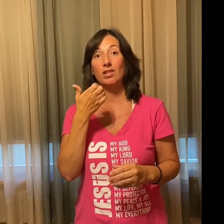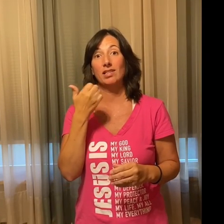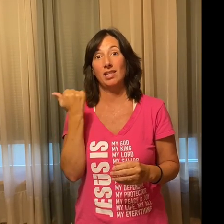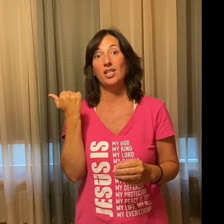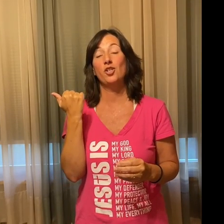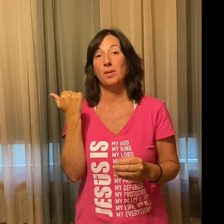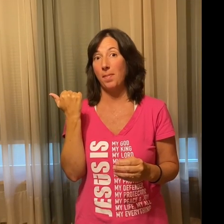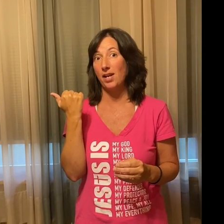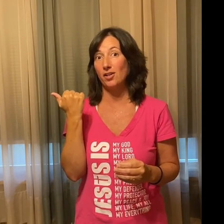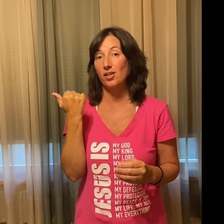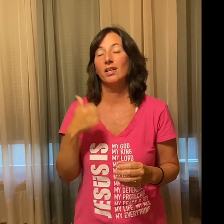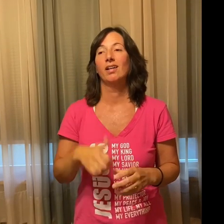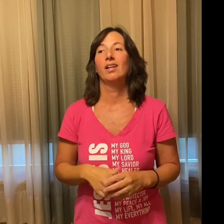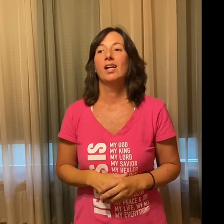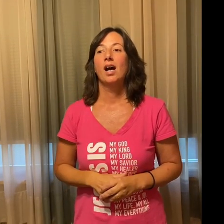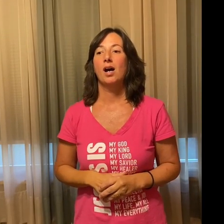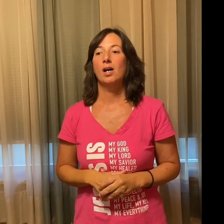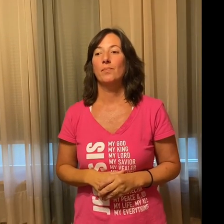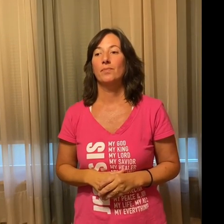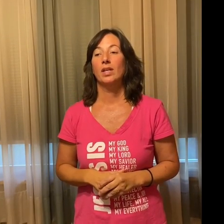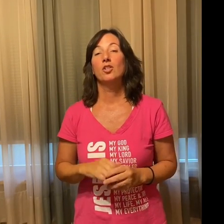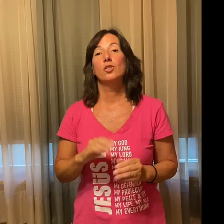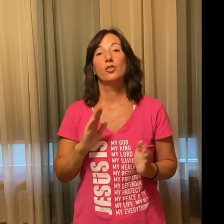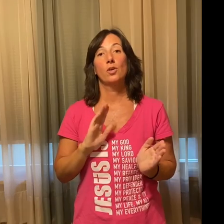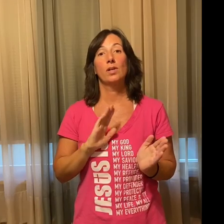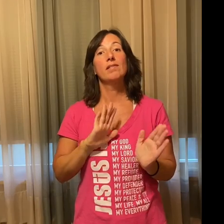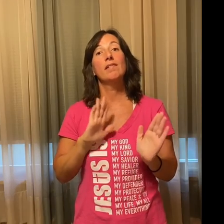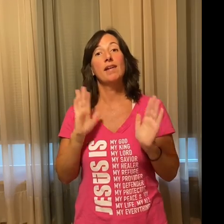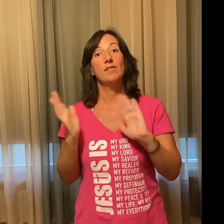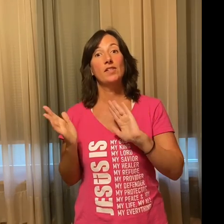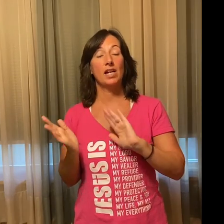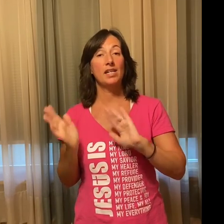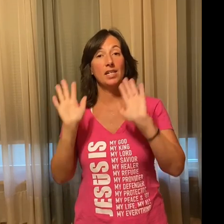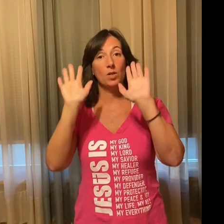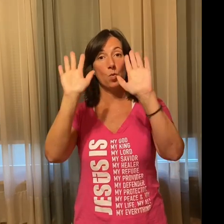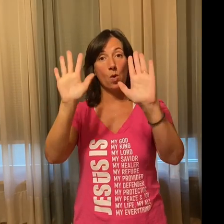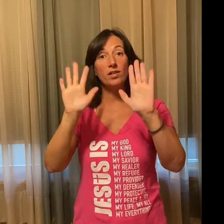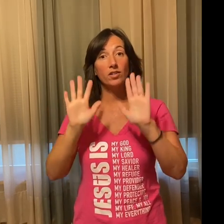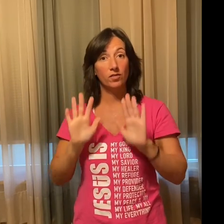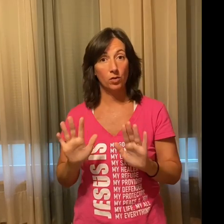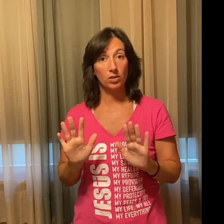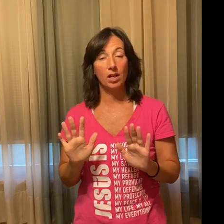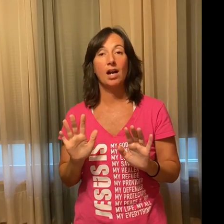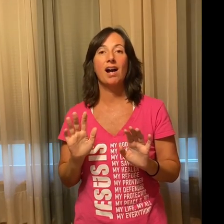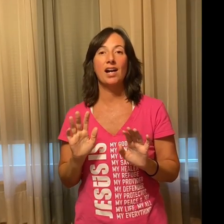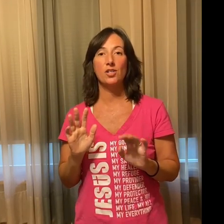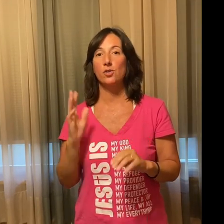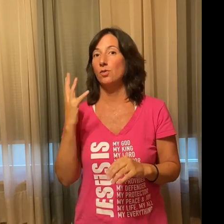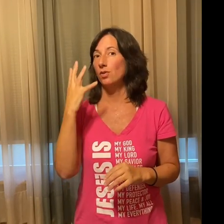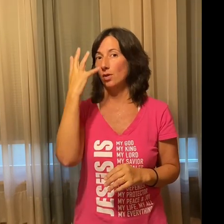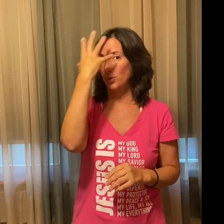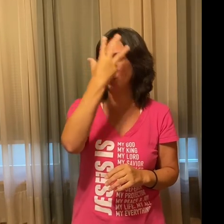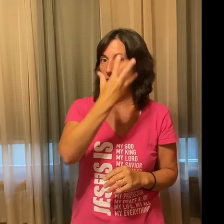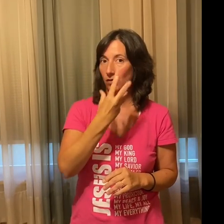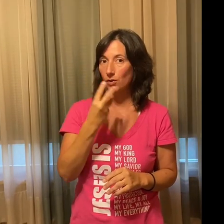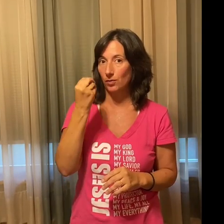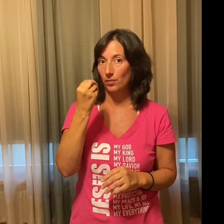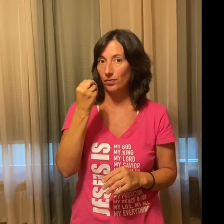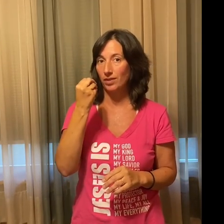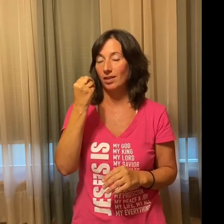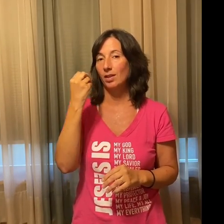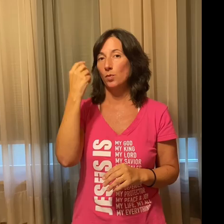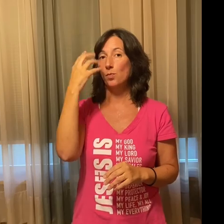the translation better. So instead of signing wonderful, I use